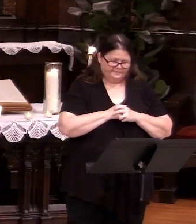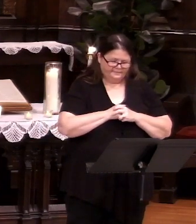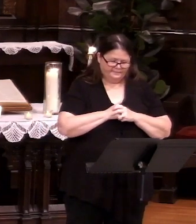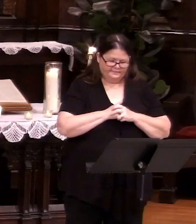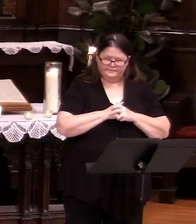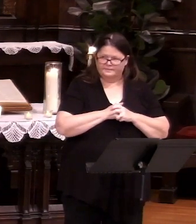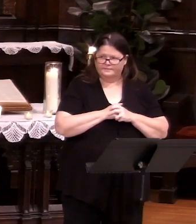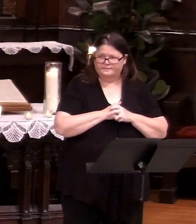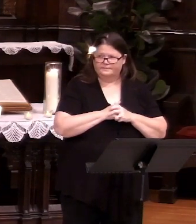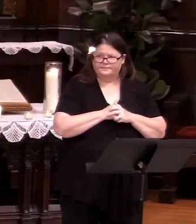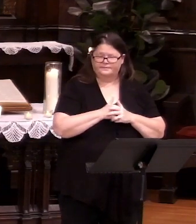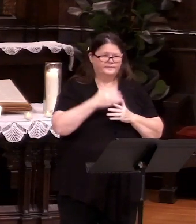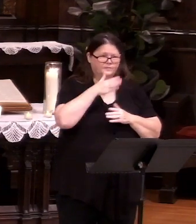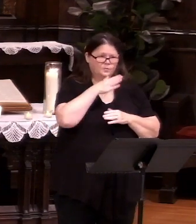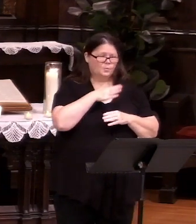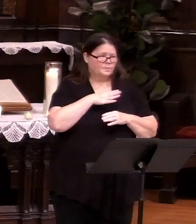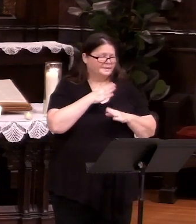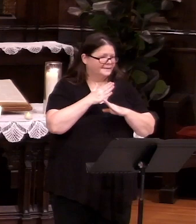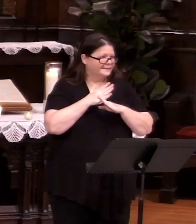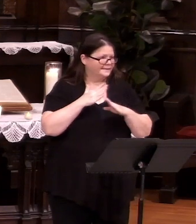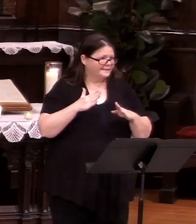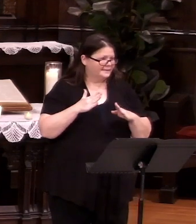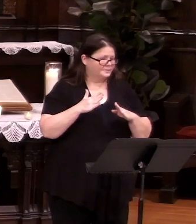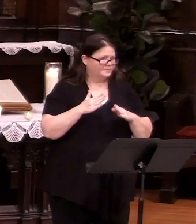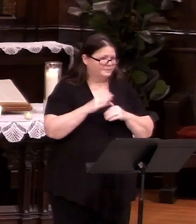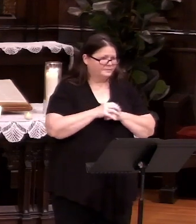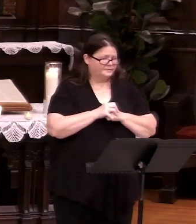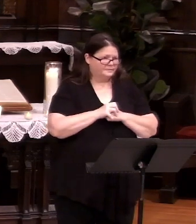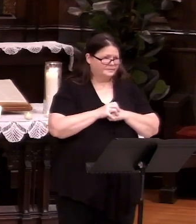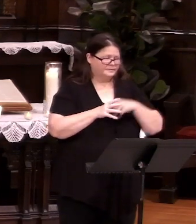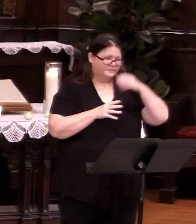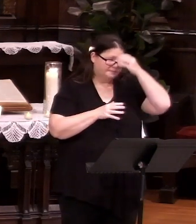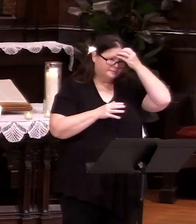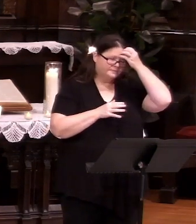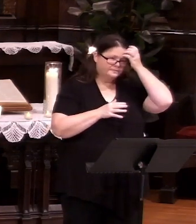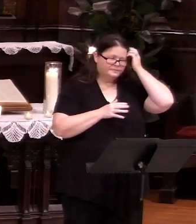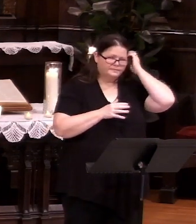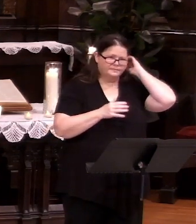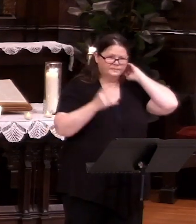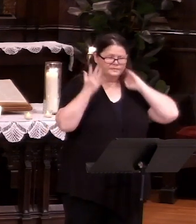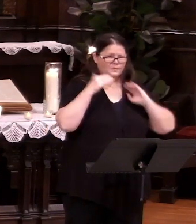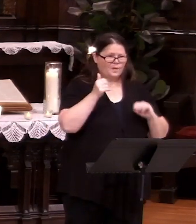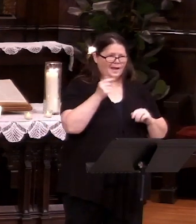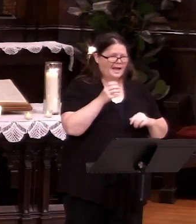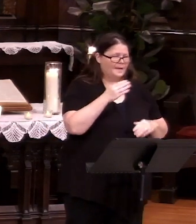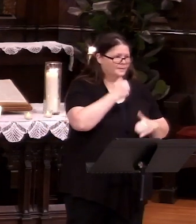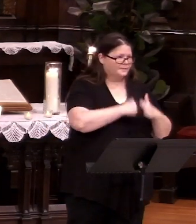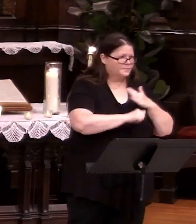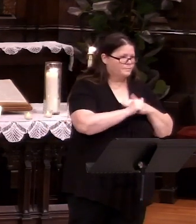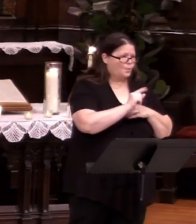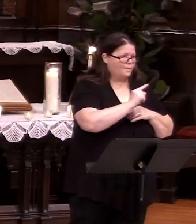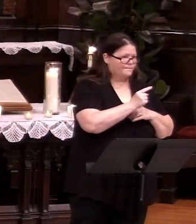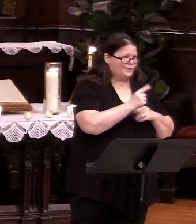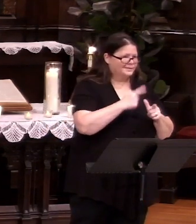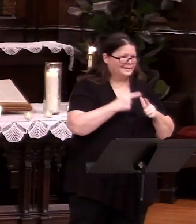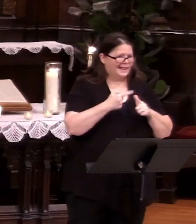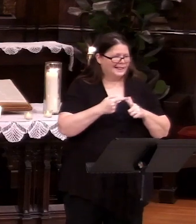She is to keep silent, for Adam was formed first, and then Eve.